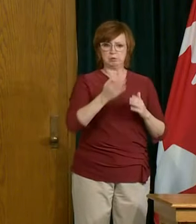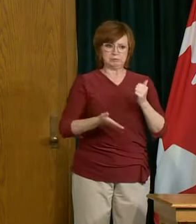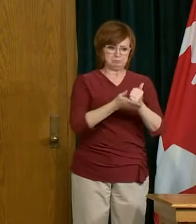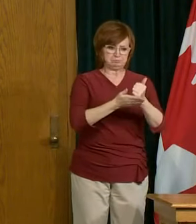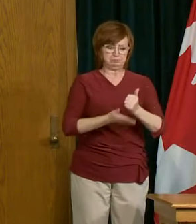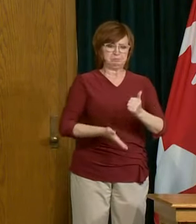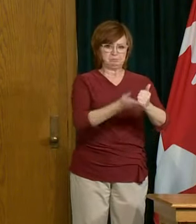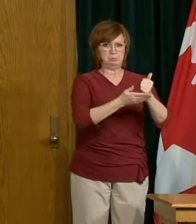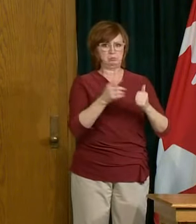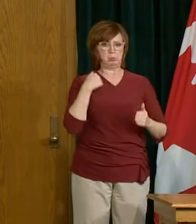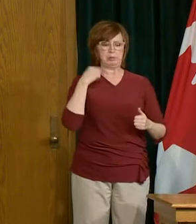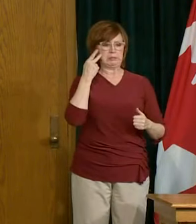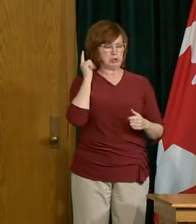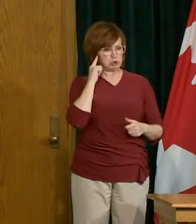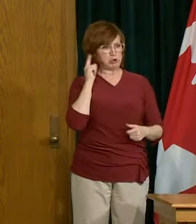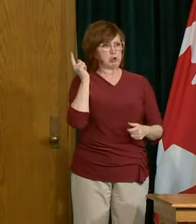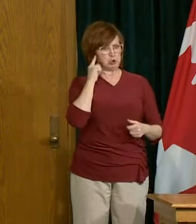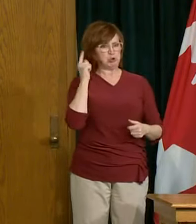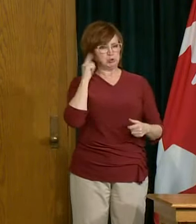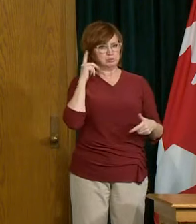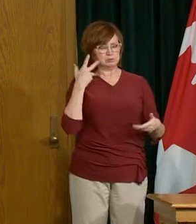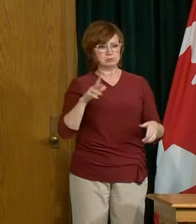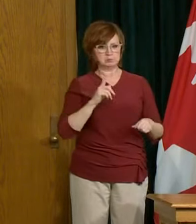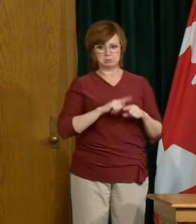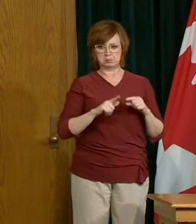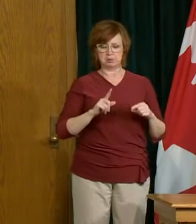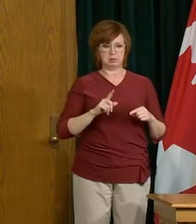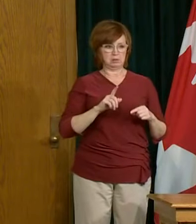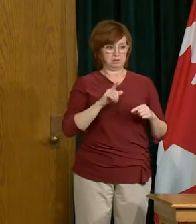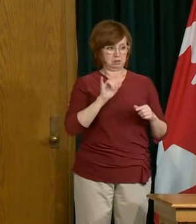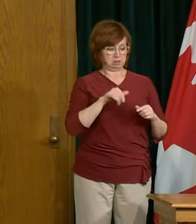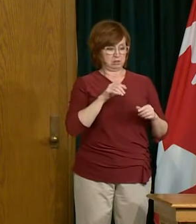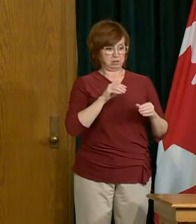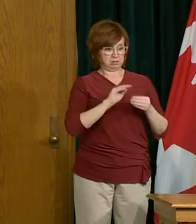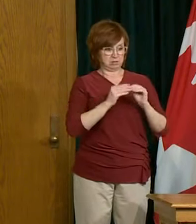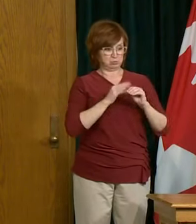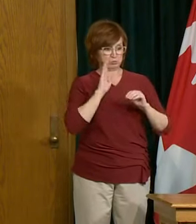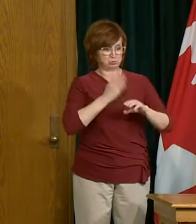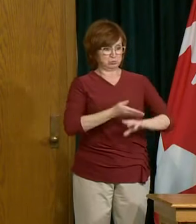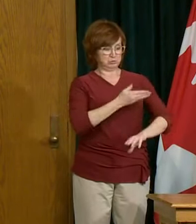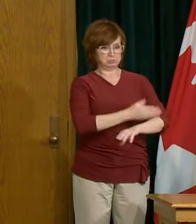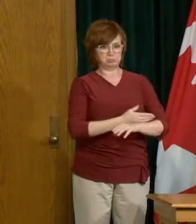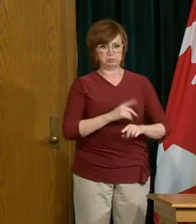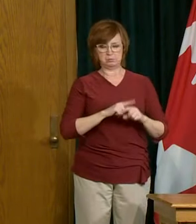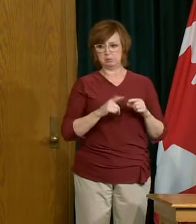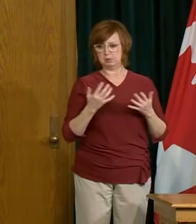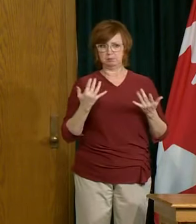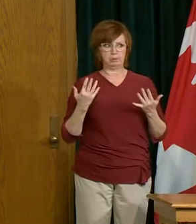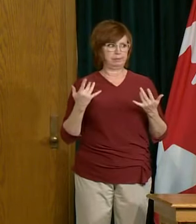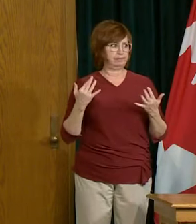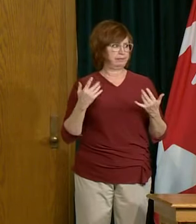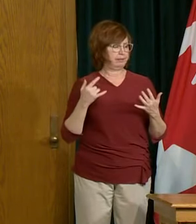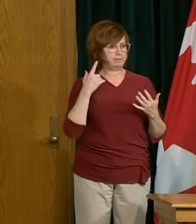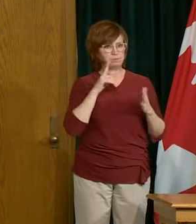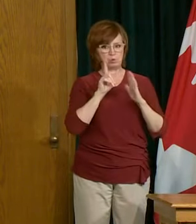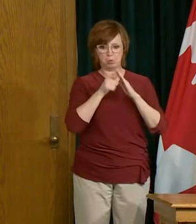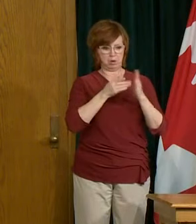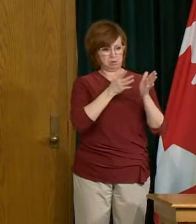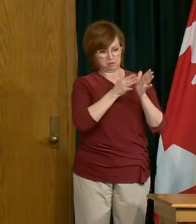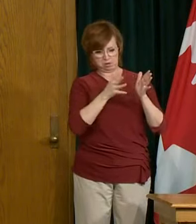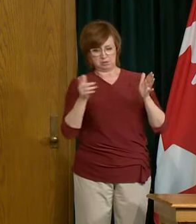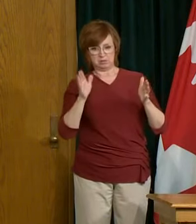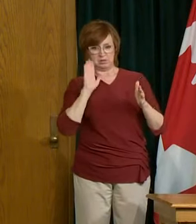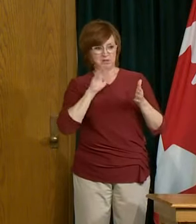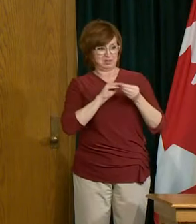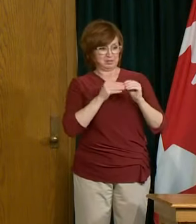we may not see their effect on the numbers for a week or two. So are we going to be seeing this get worse before it gets better? Yeah,